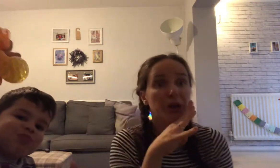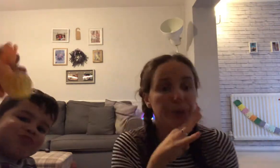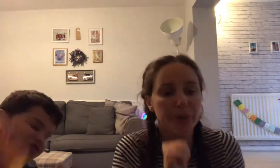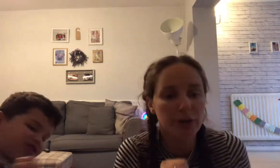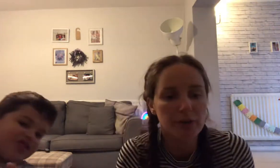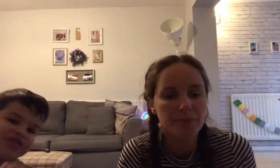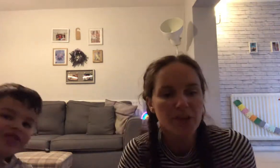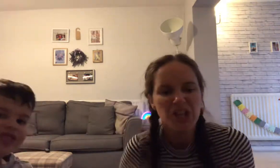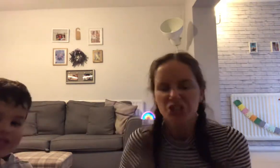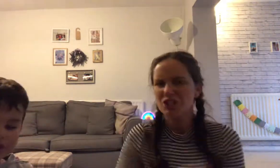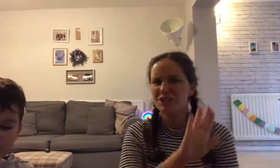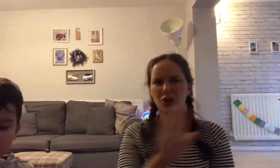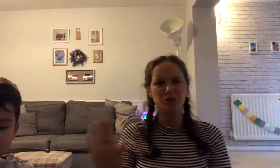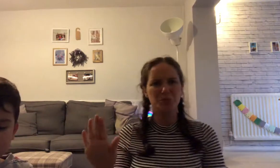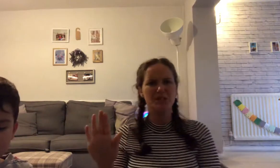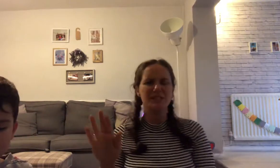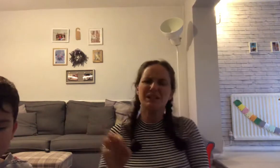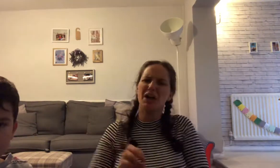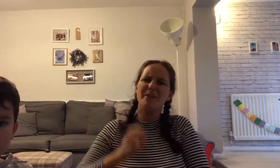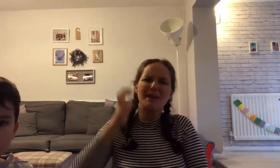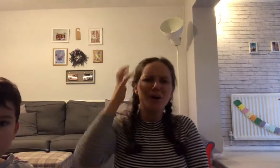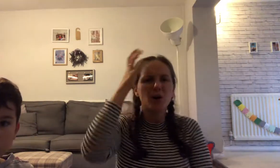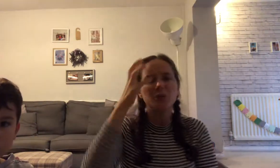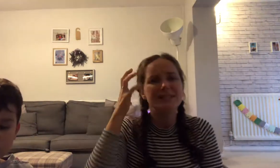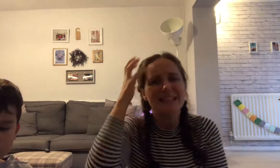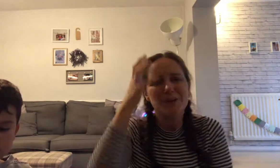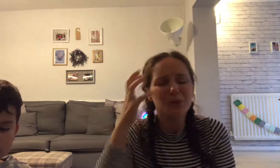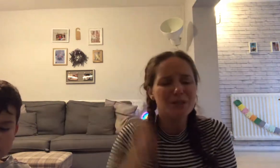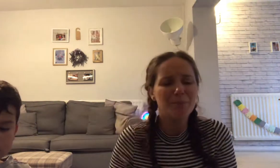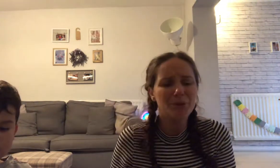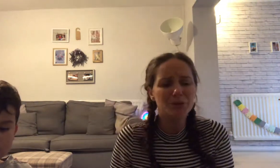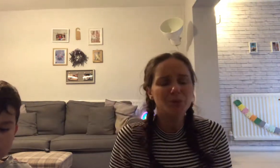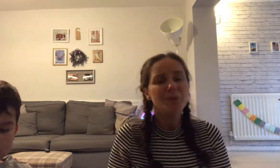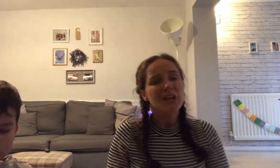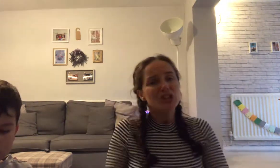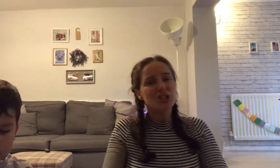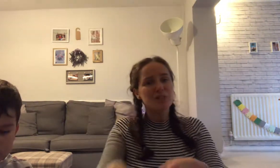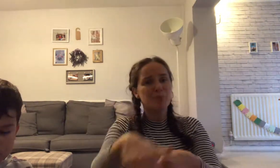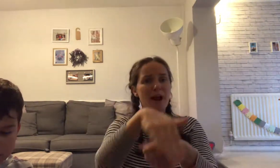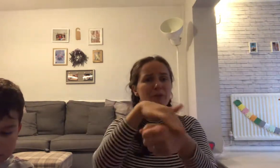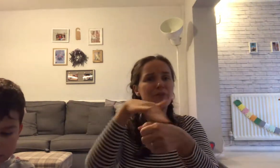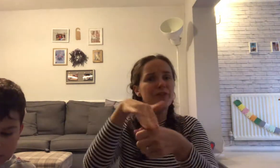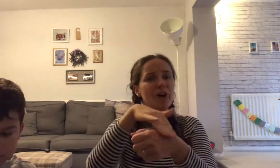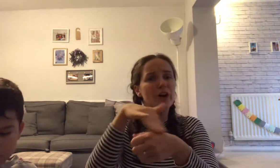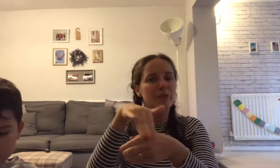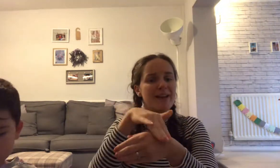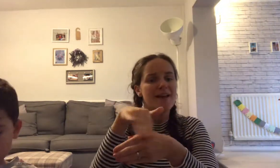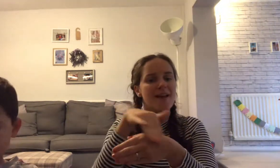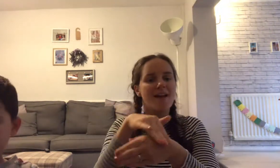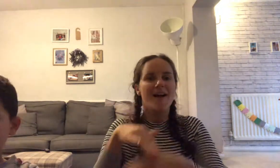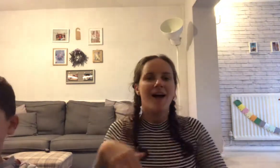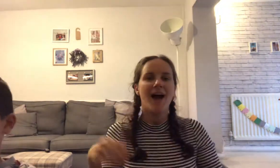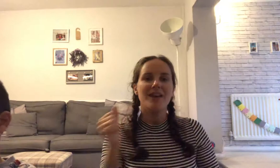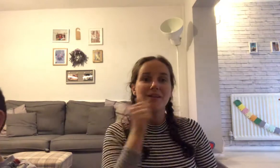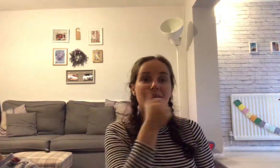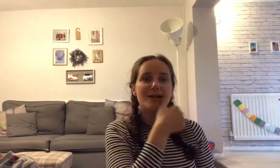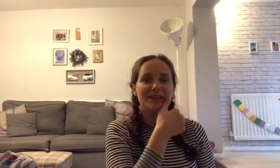croak. She's not all slimy. Oh dear, what a muddle. She's brown and furry and nice